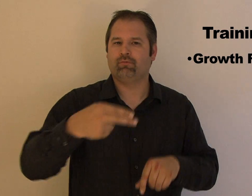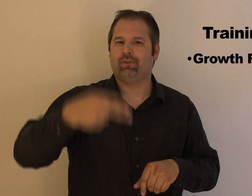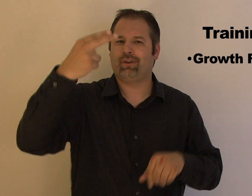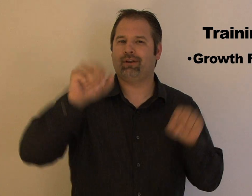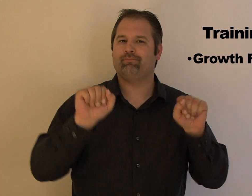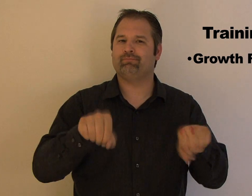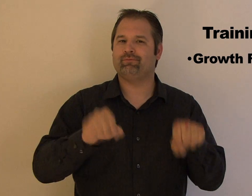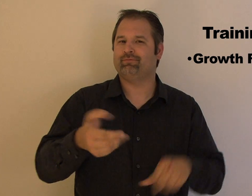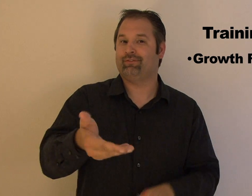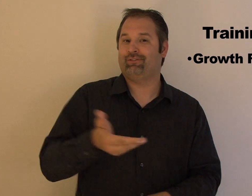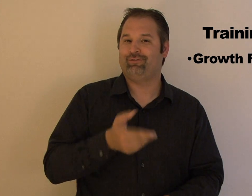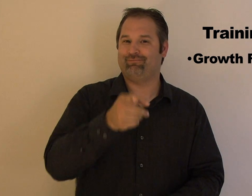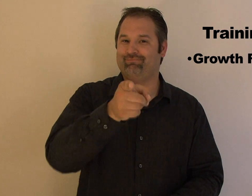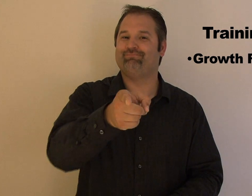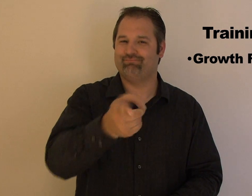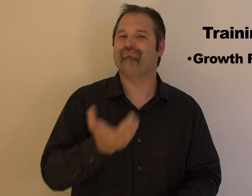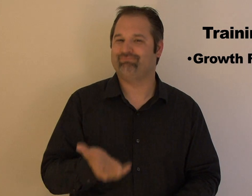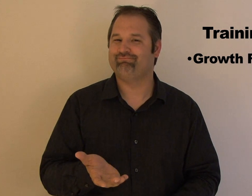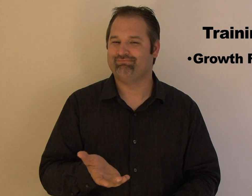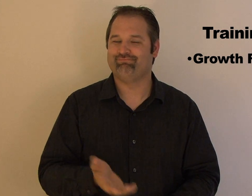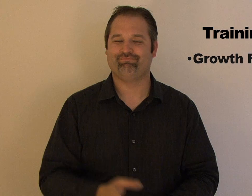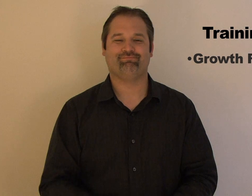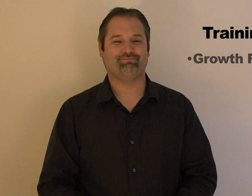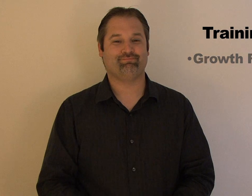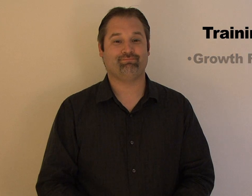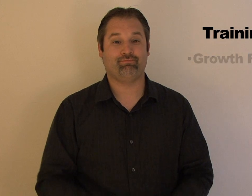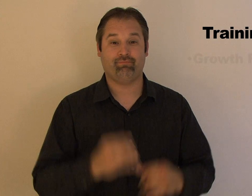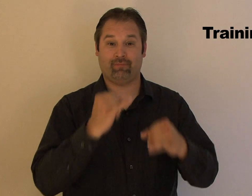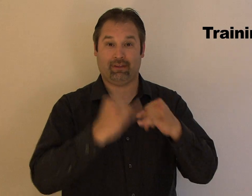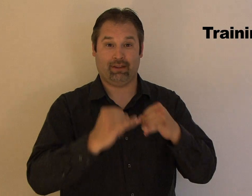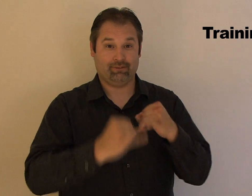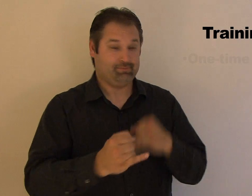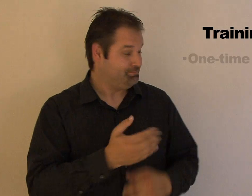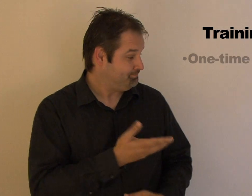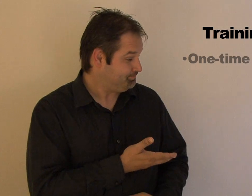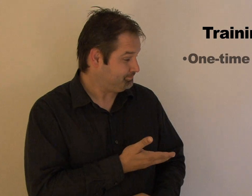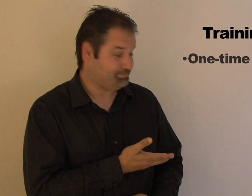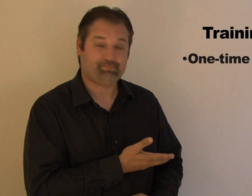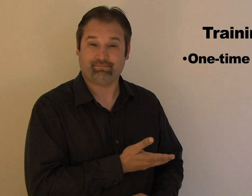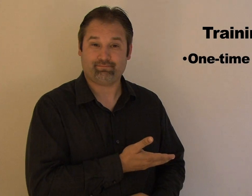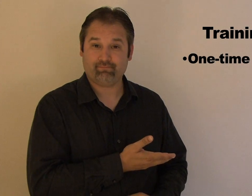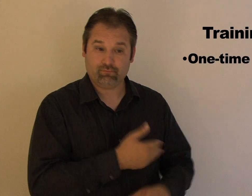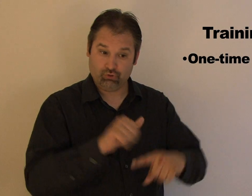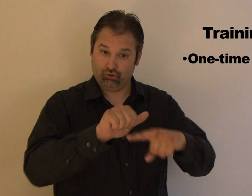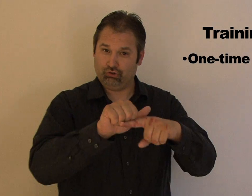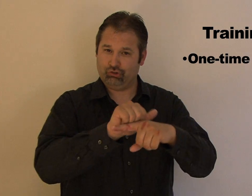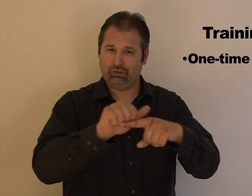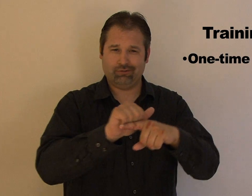And finally, training is a one-time offer, one program per customer.